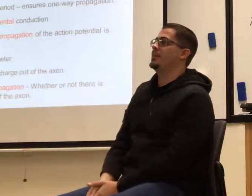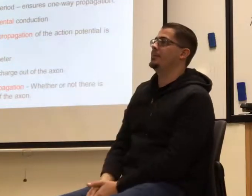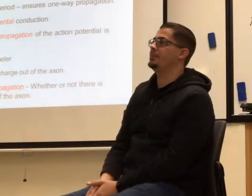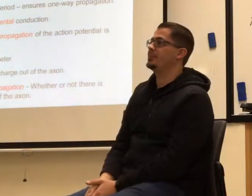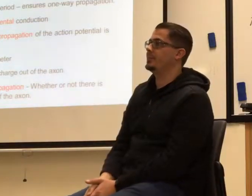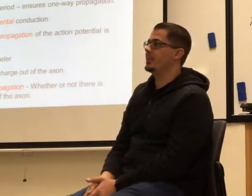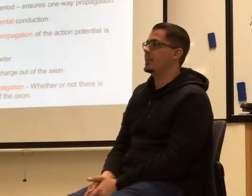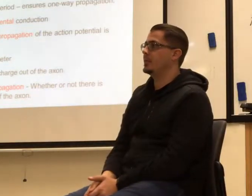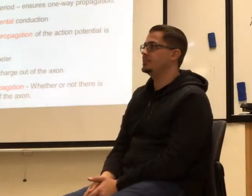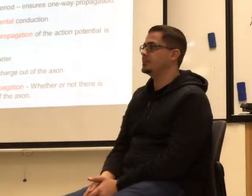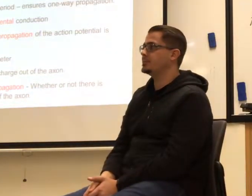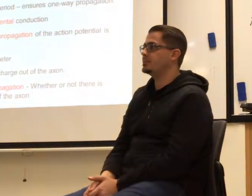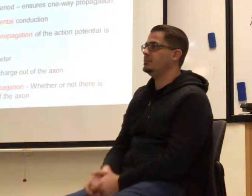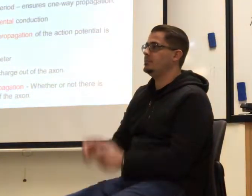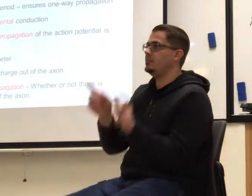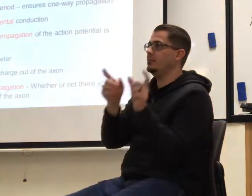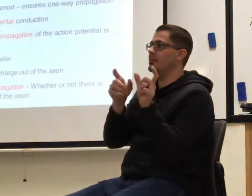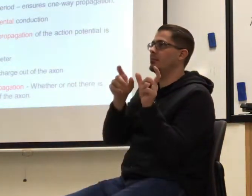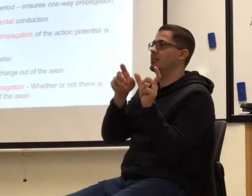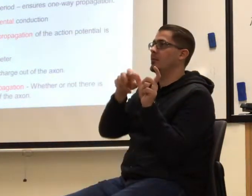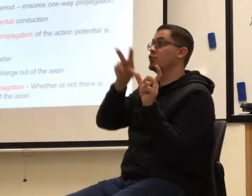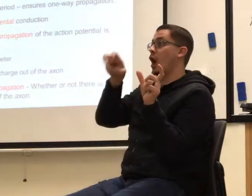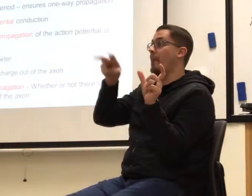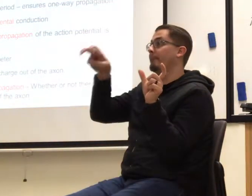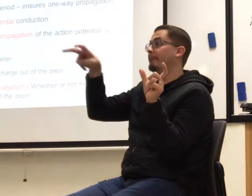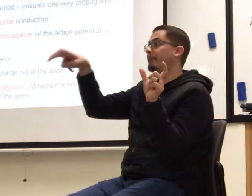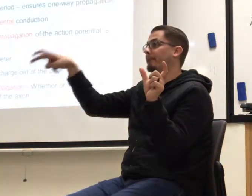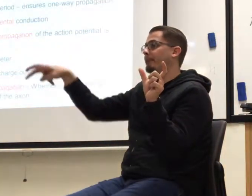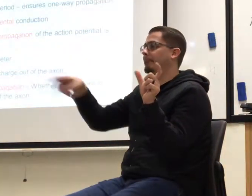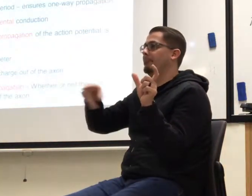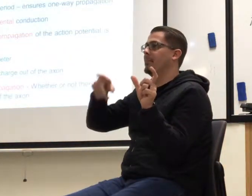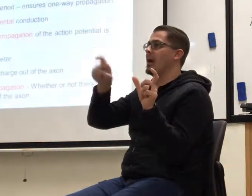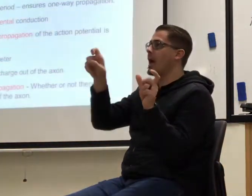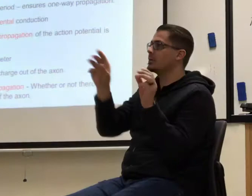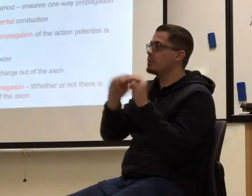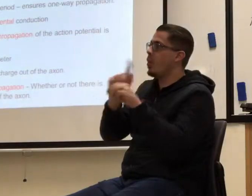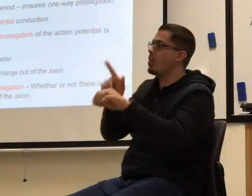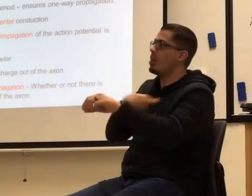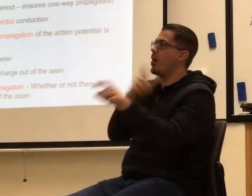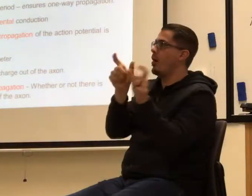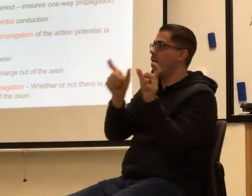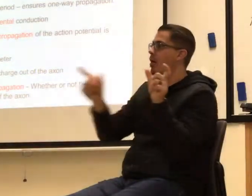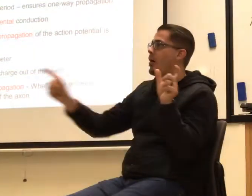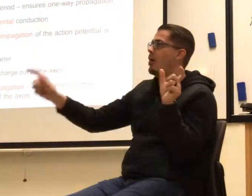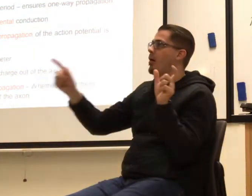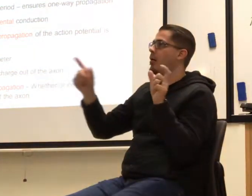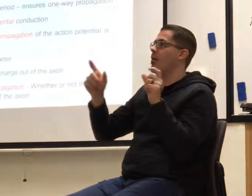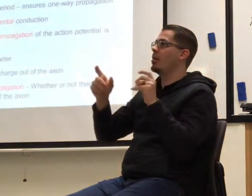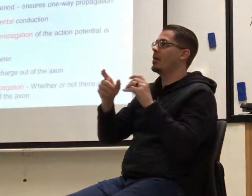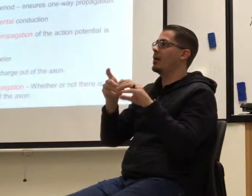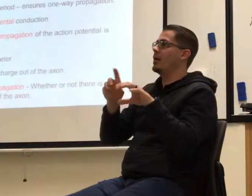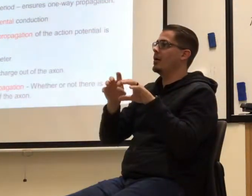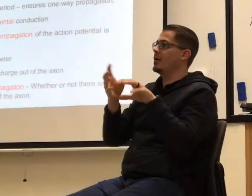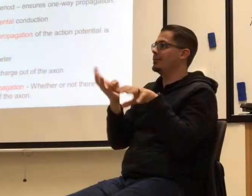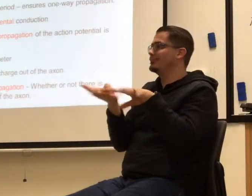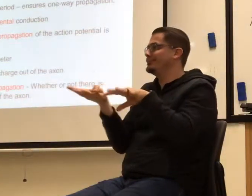and then to the end, right? So X is much longer and the conduction is faster.